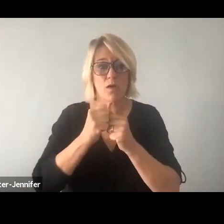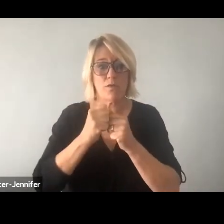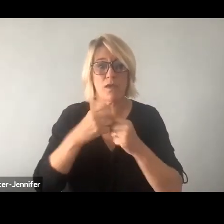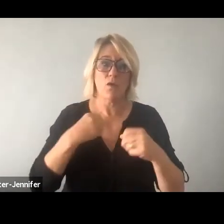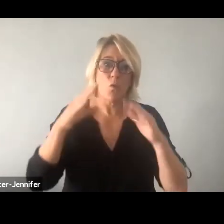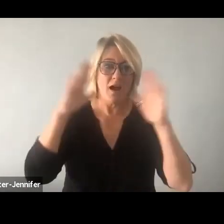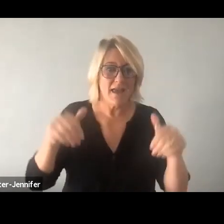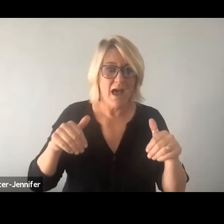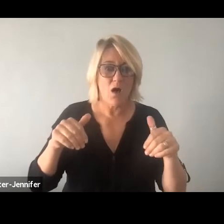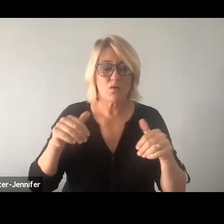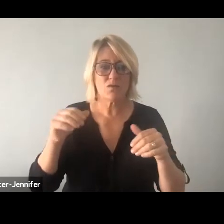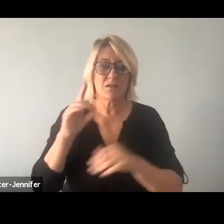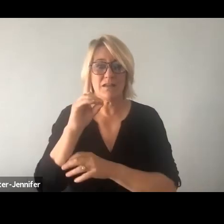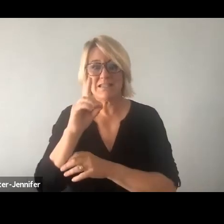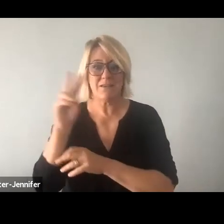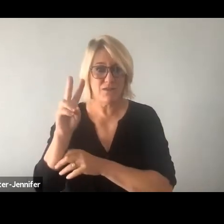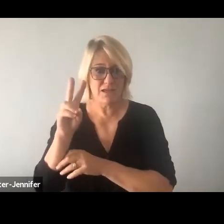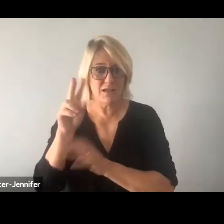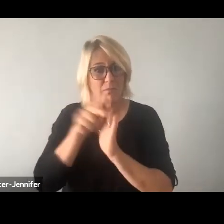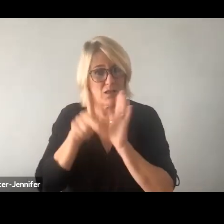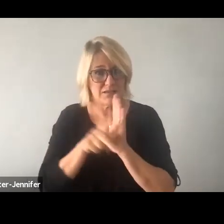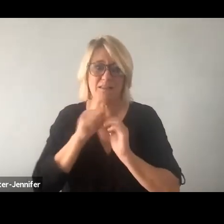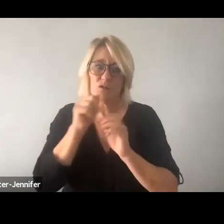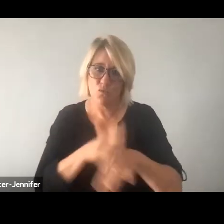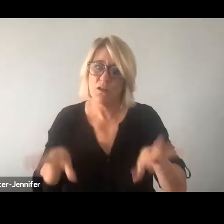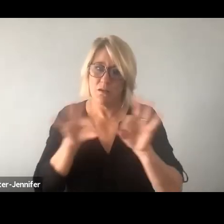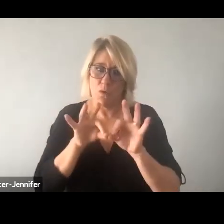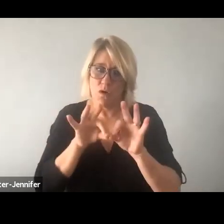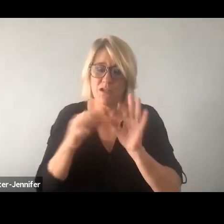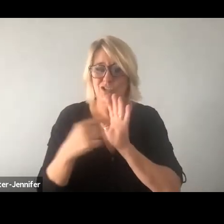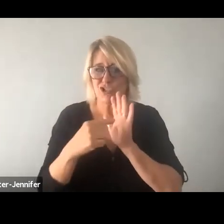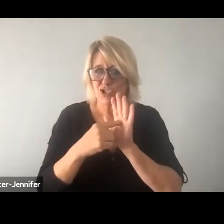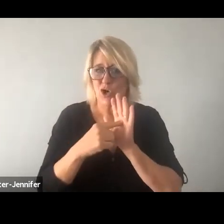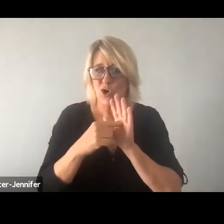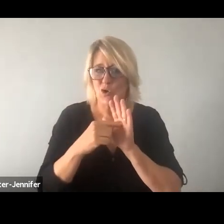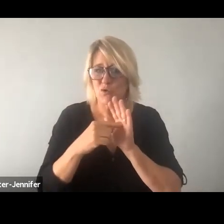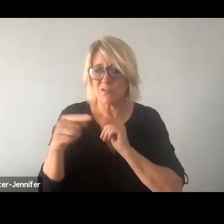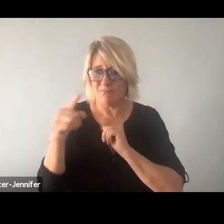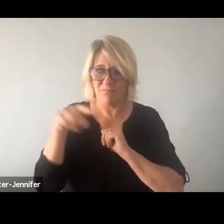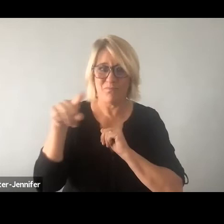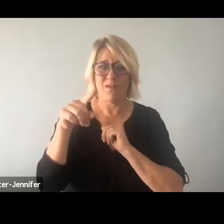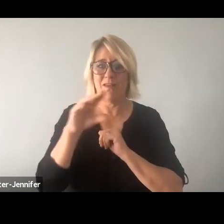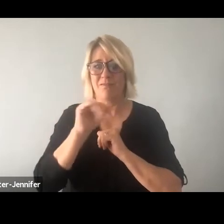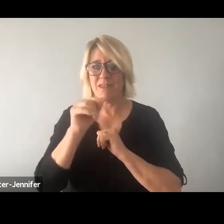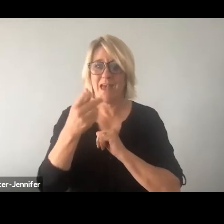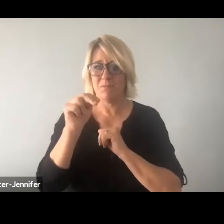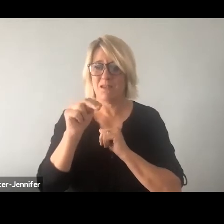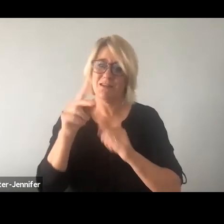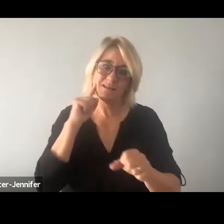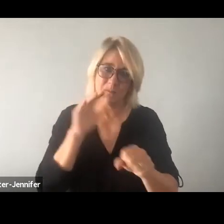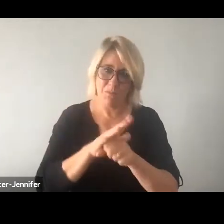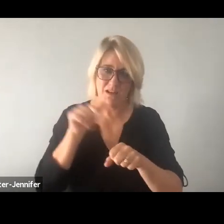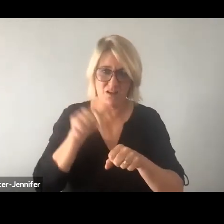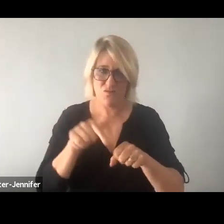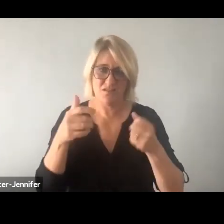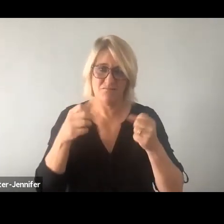Domestic Policy Council, which is really critical because it shows the administration is fully committed to this effort.